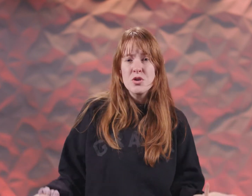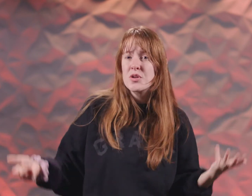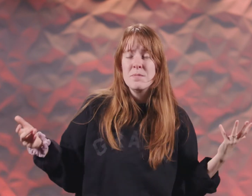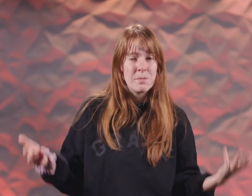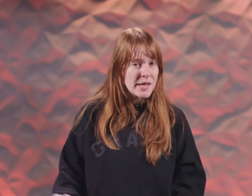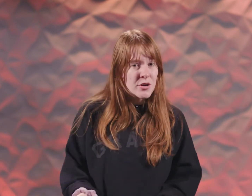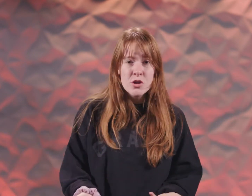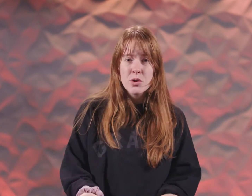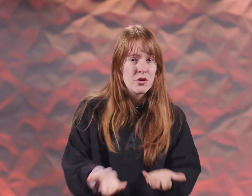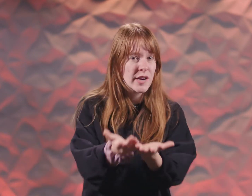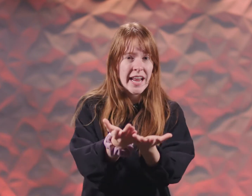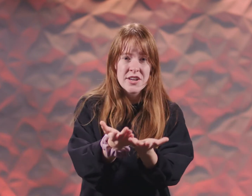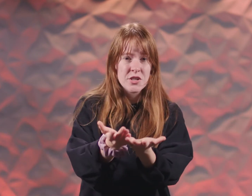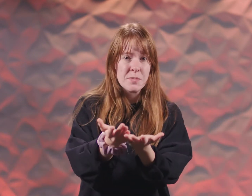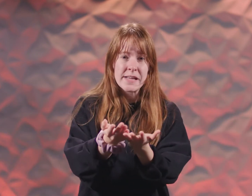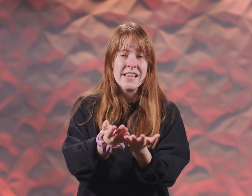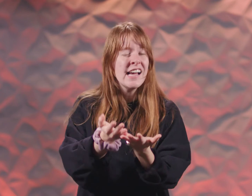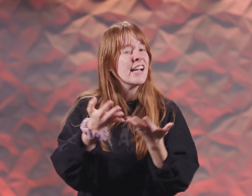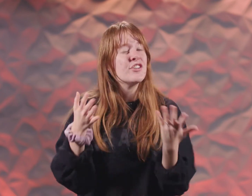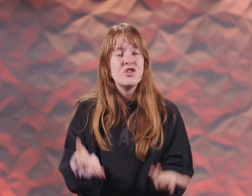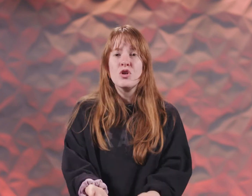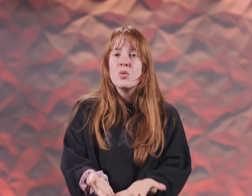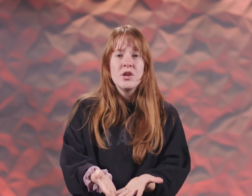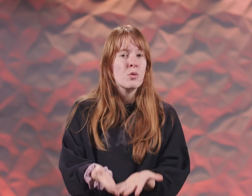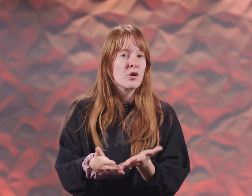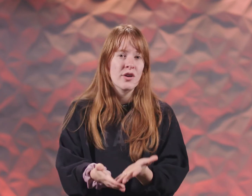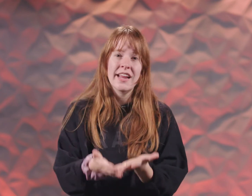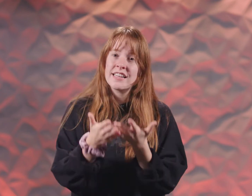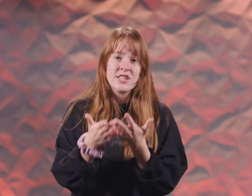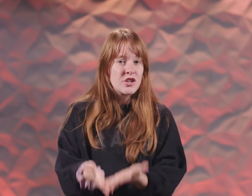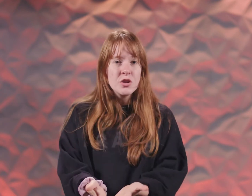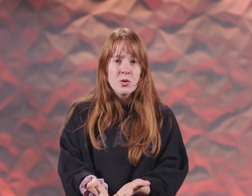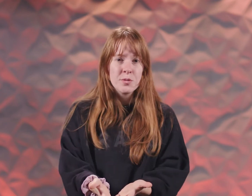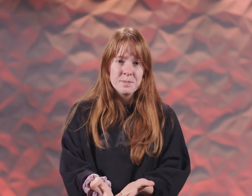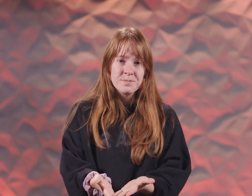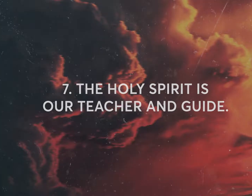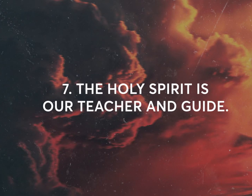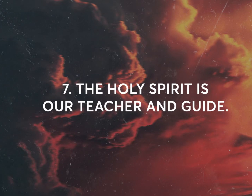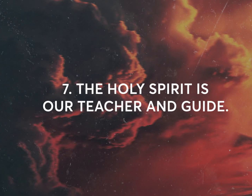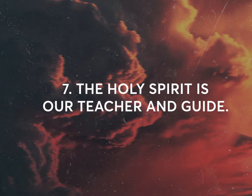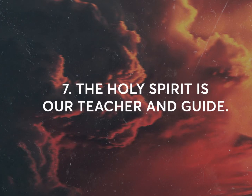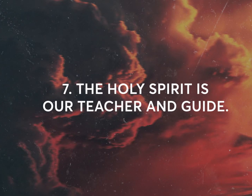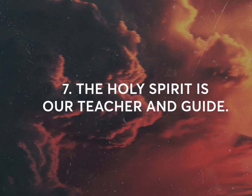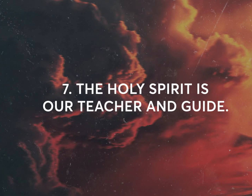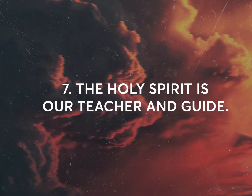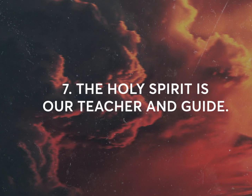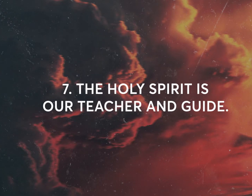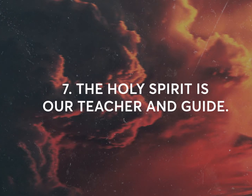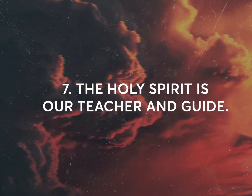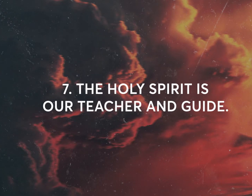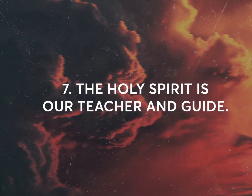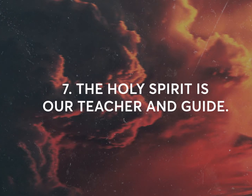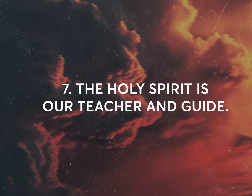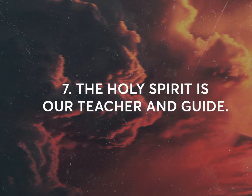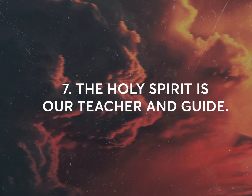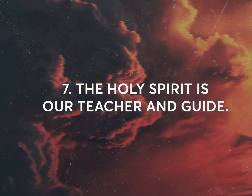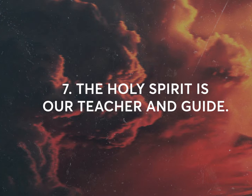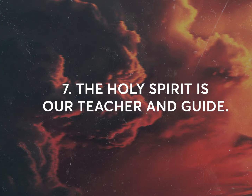you can be who you were created to be and do what you were created to do. Number seven, the Holy Spirit is our teacher and